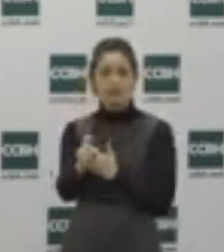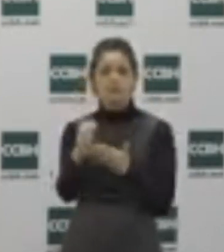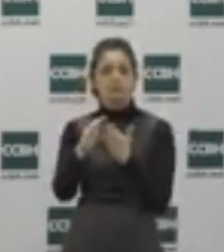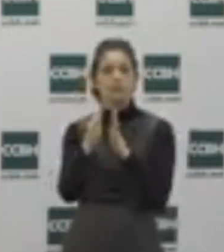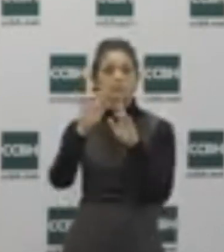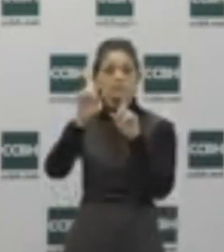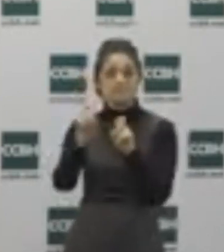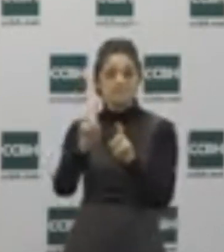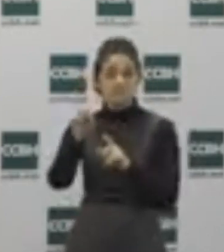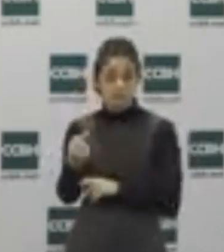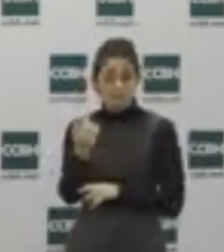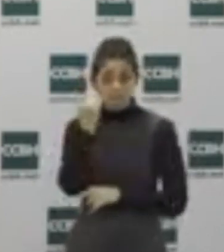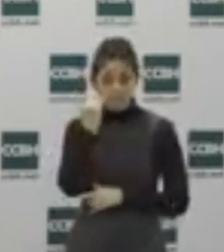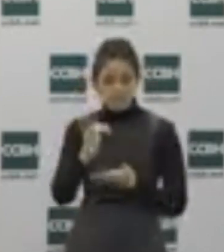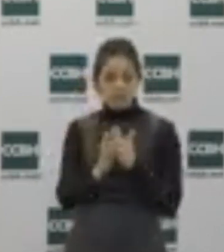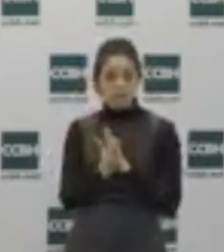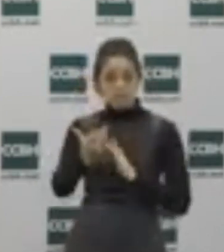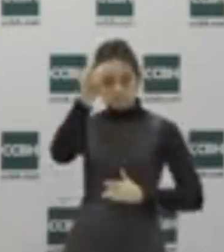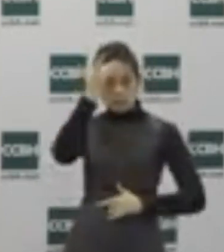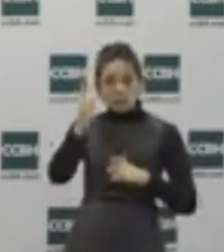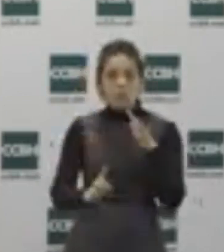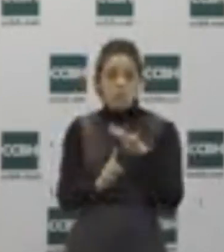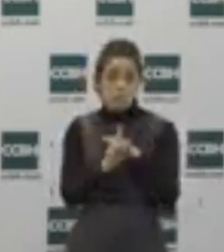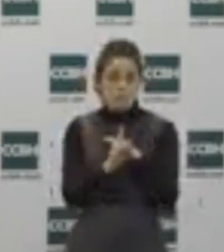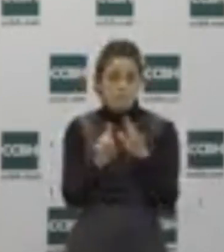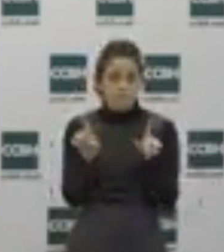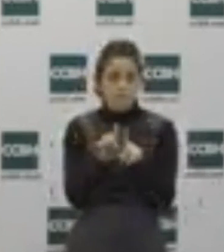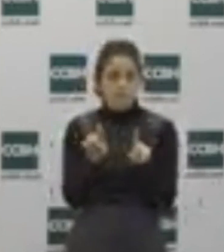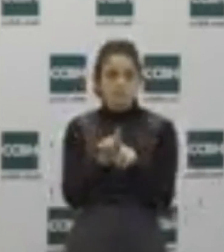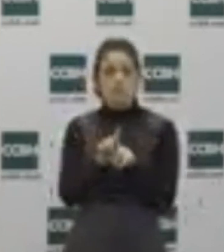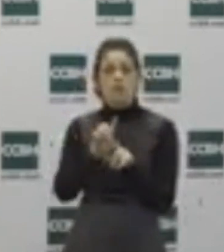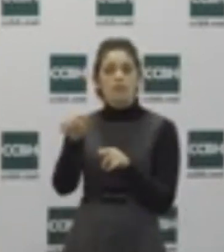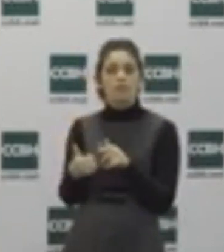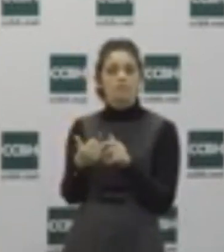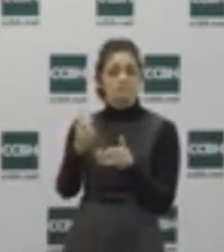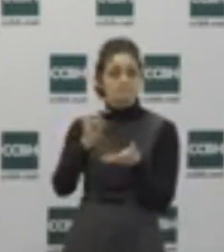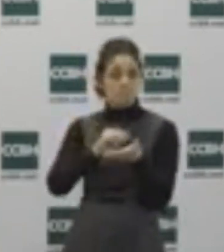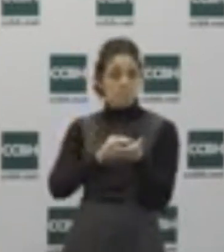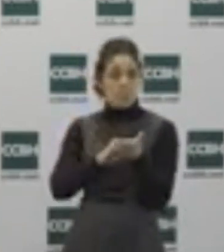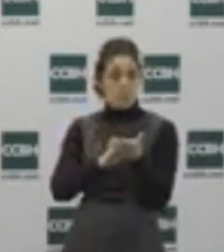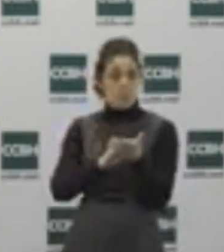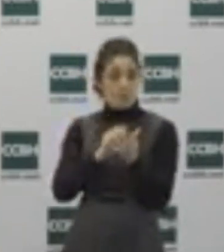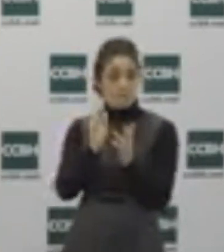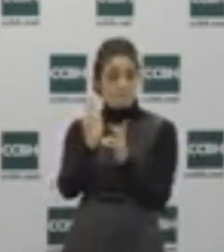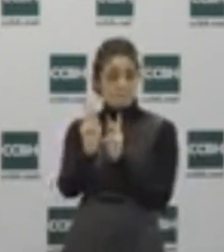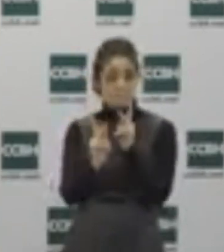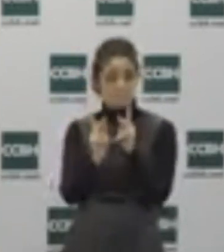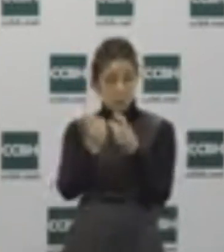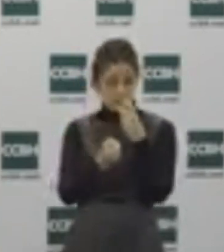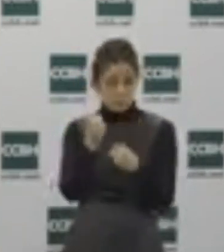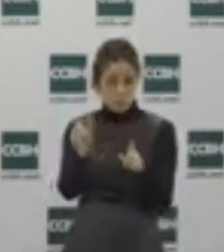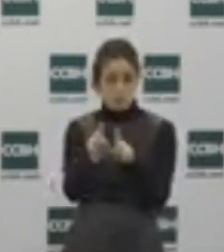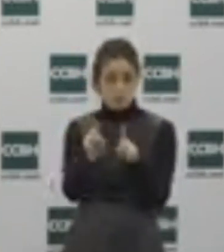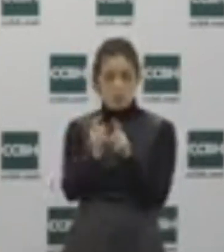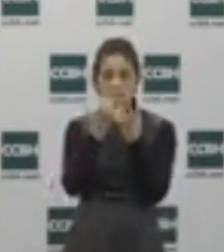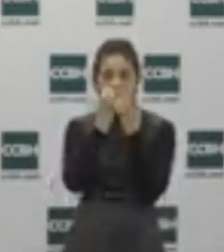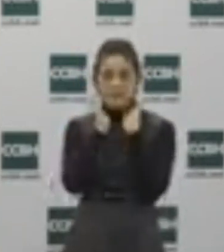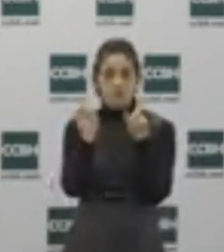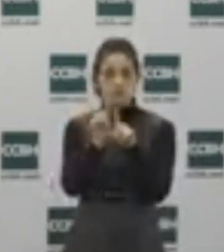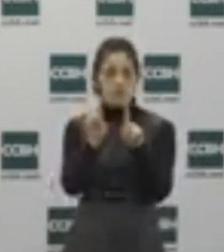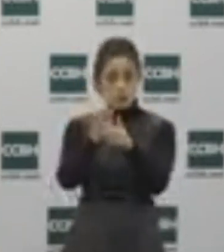tested, along with those that have underlying medical conditions. The masks, the physical distancing, the